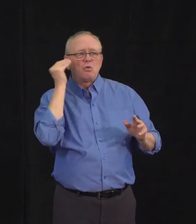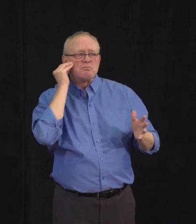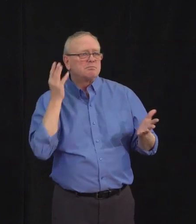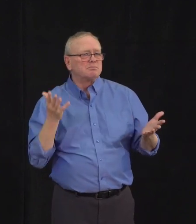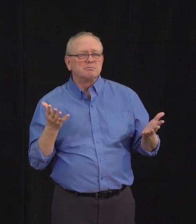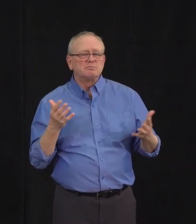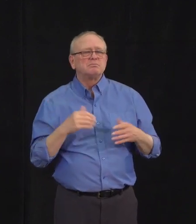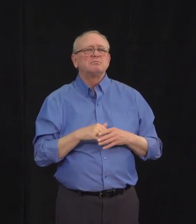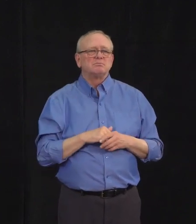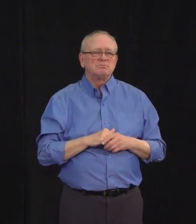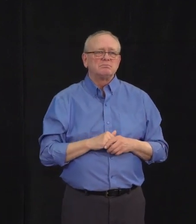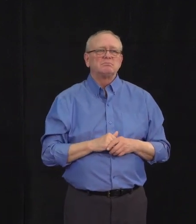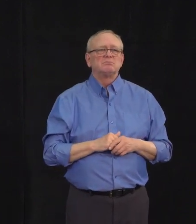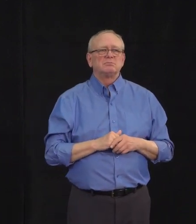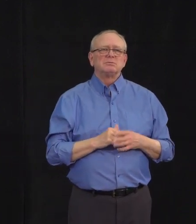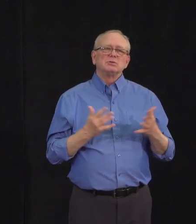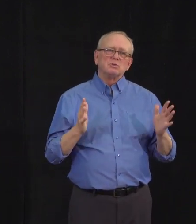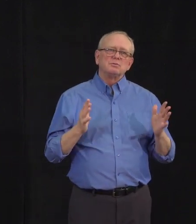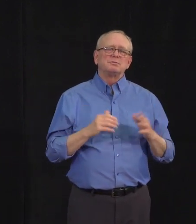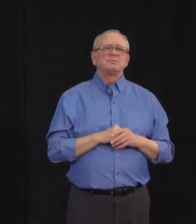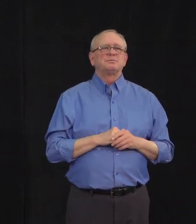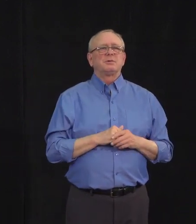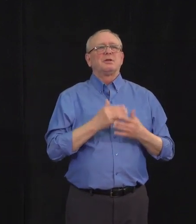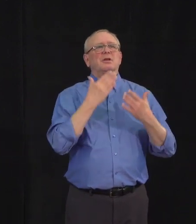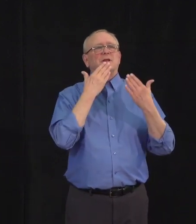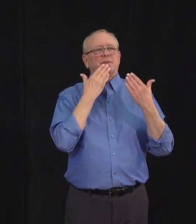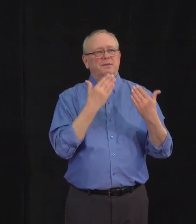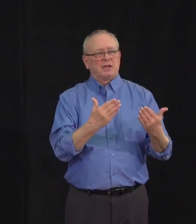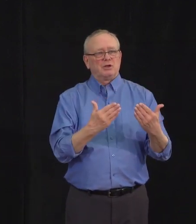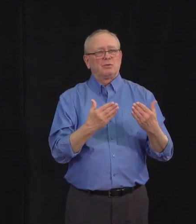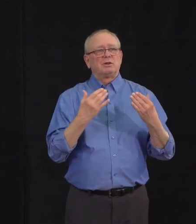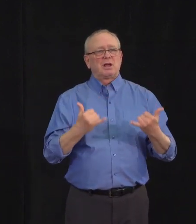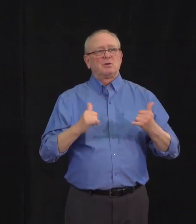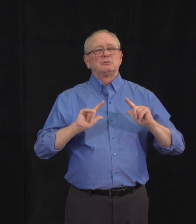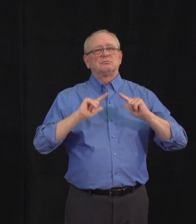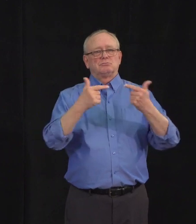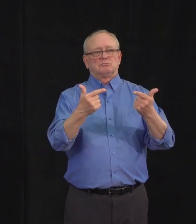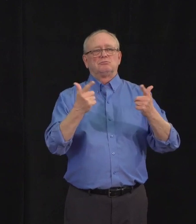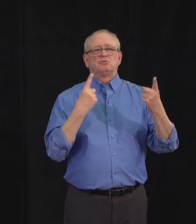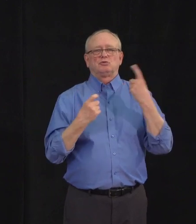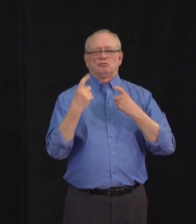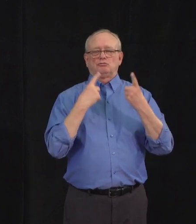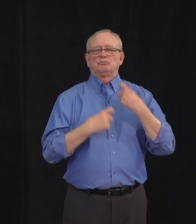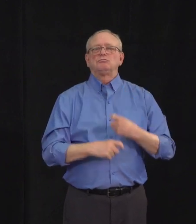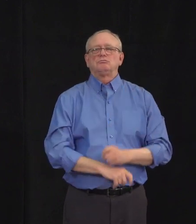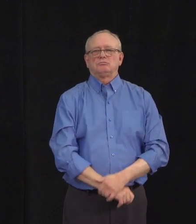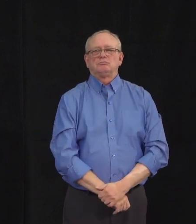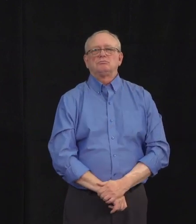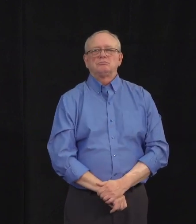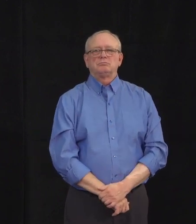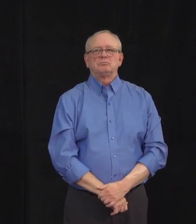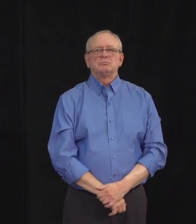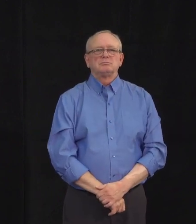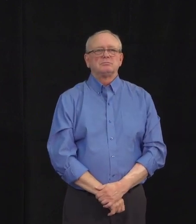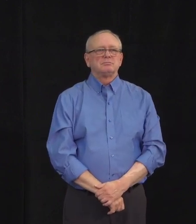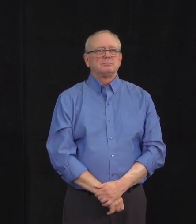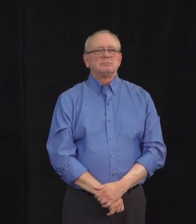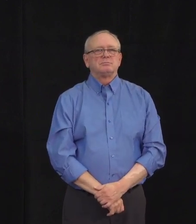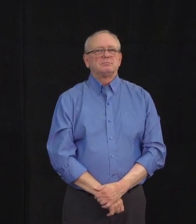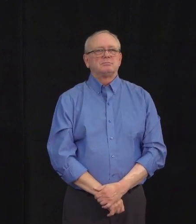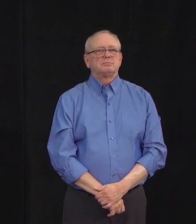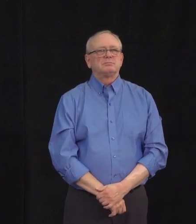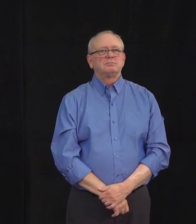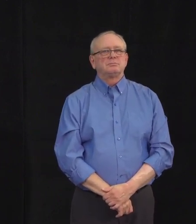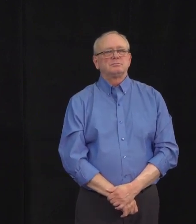in addition to Dr. Hinshaw, we also have Dr. Mark Jaffe, Vice President and Medical Director with AHS. Operator, could you please put through the first